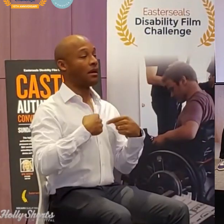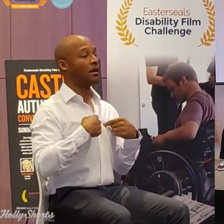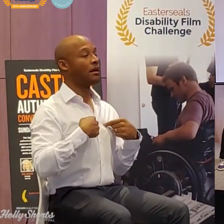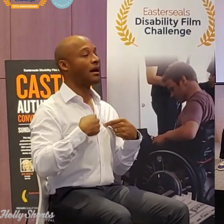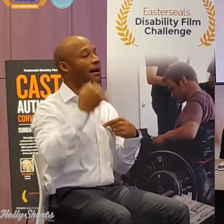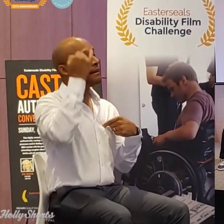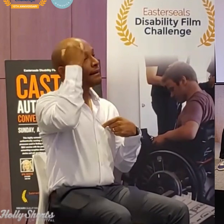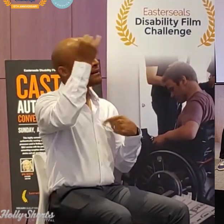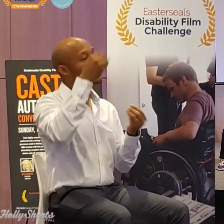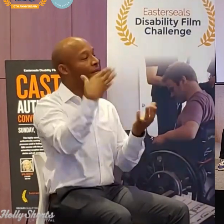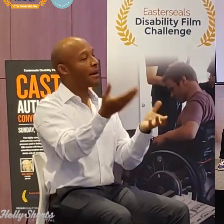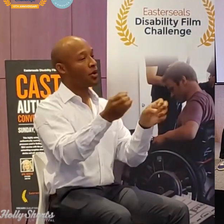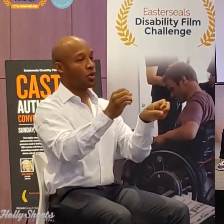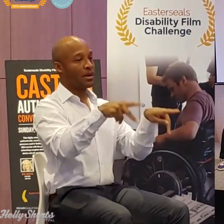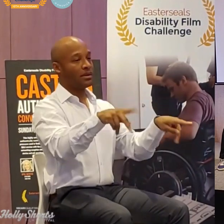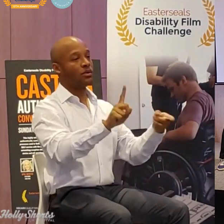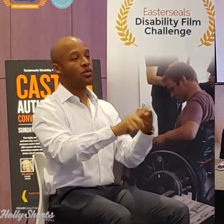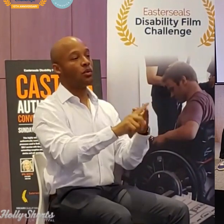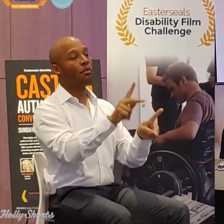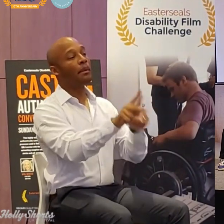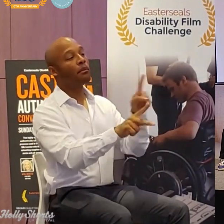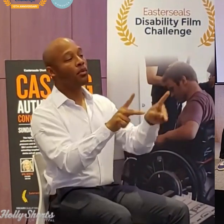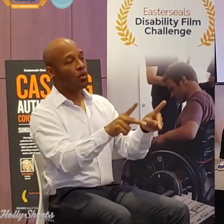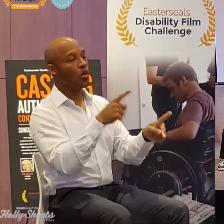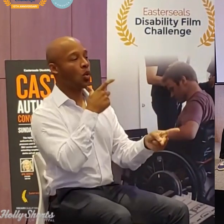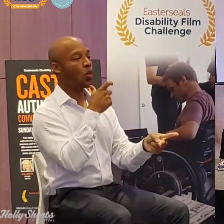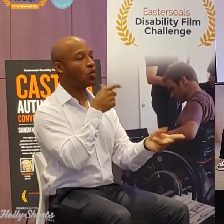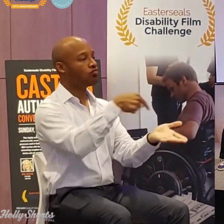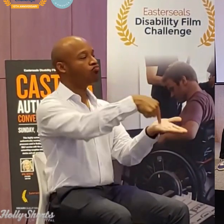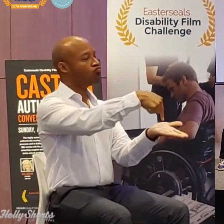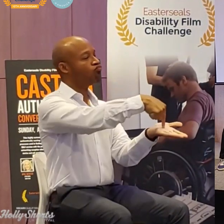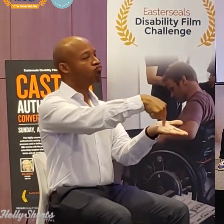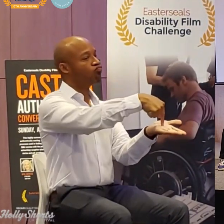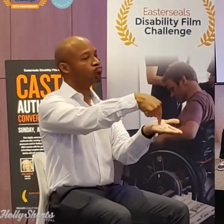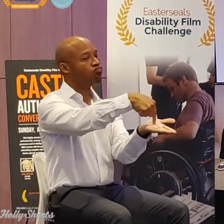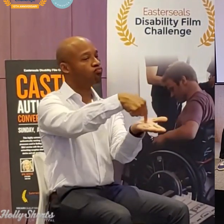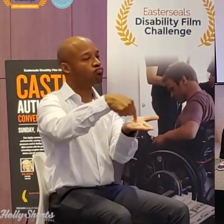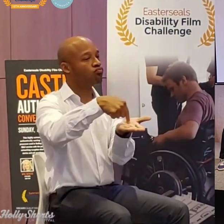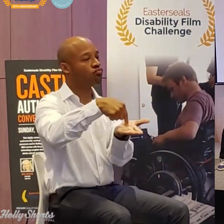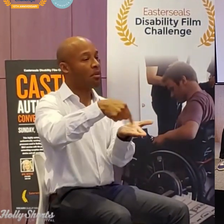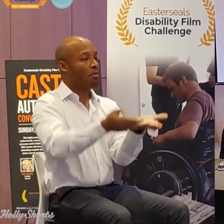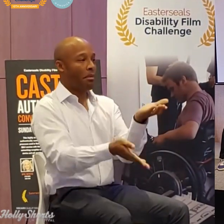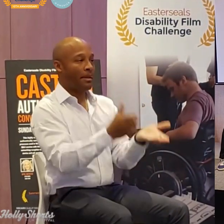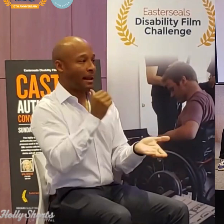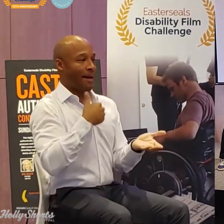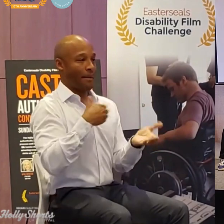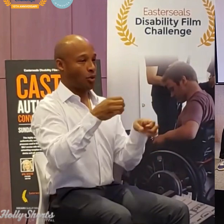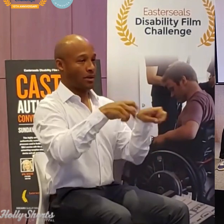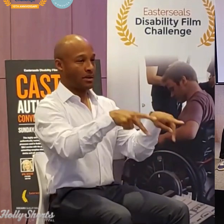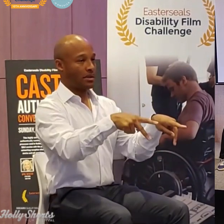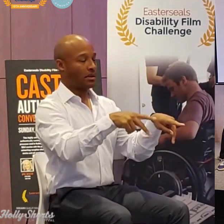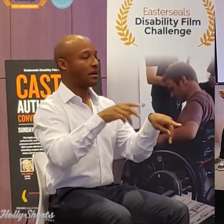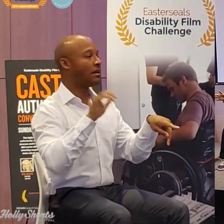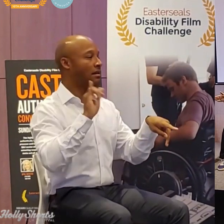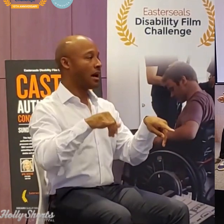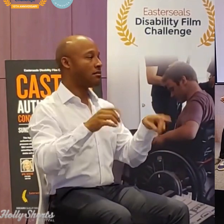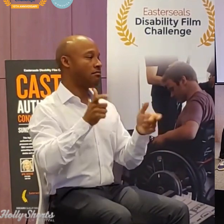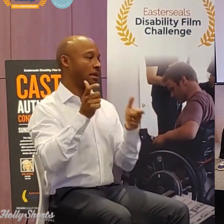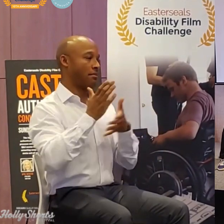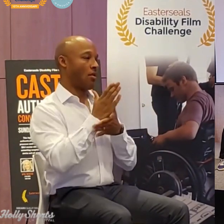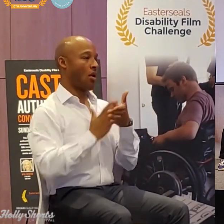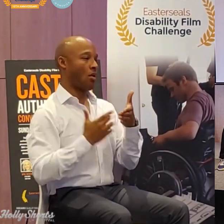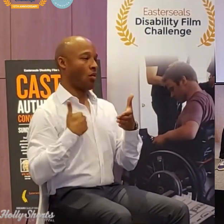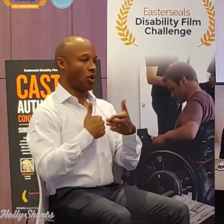opportunities to people who are deserving and who maybe hadn't had that opportunity. That's a large part of what working on that end of the spectrum can